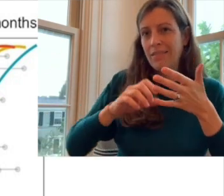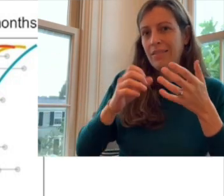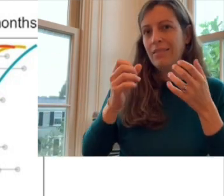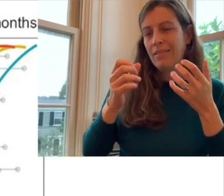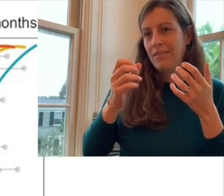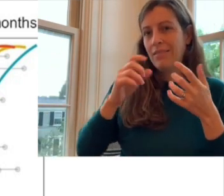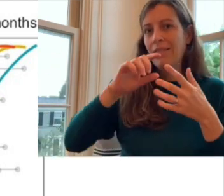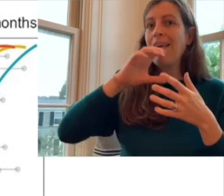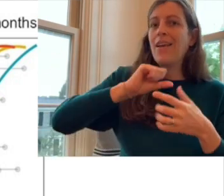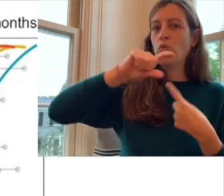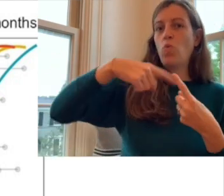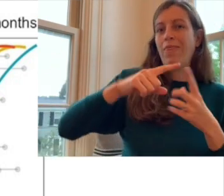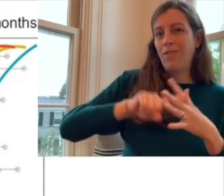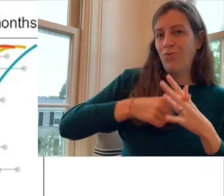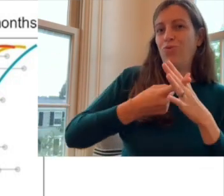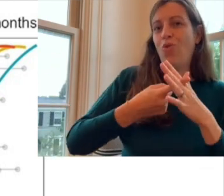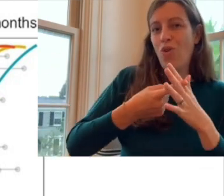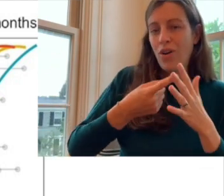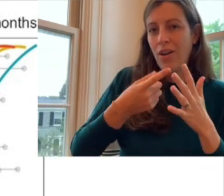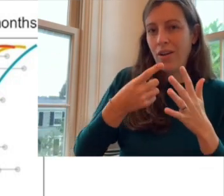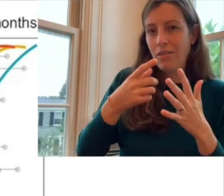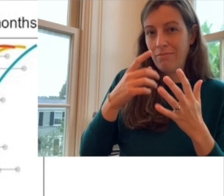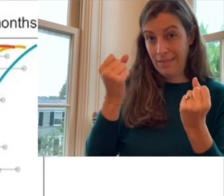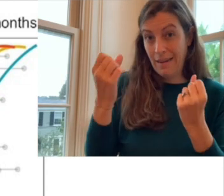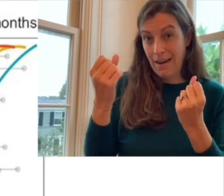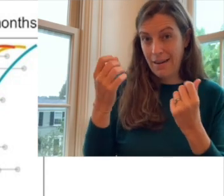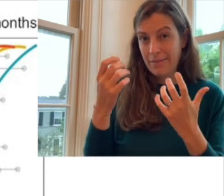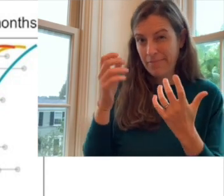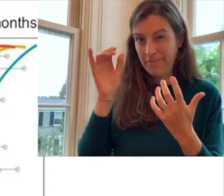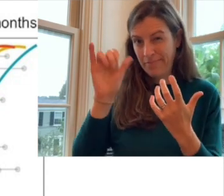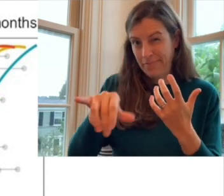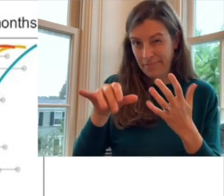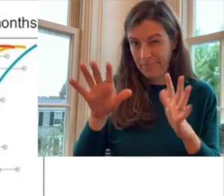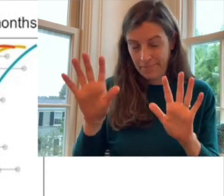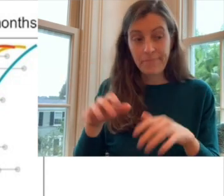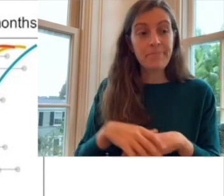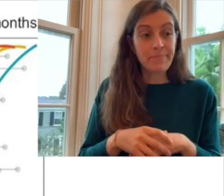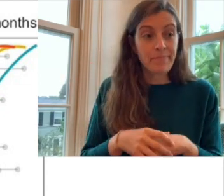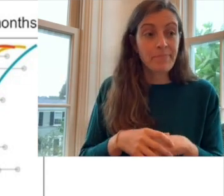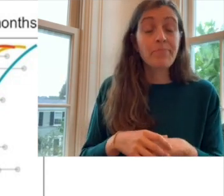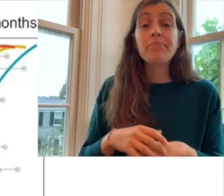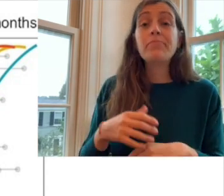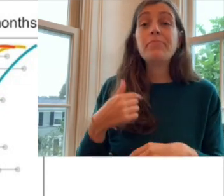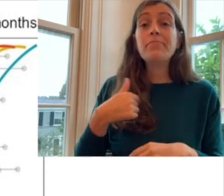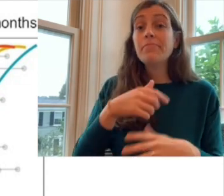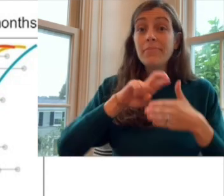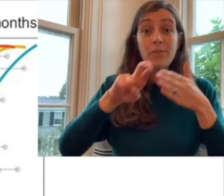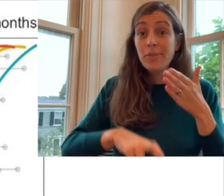chronological age and subtracted out the age at which they began learning ASL to calculate the language